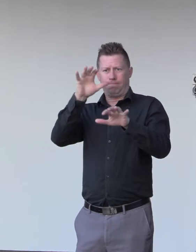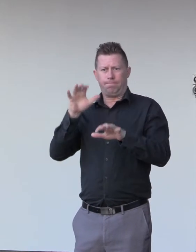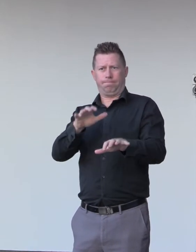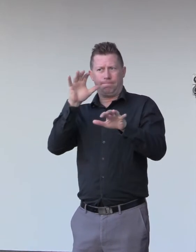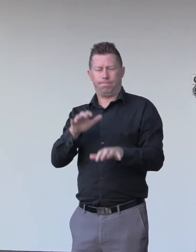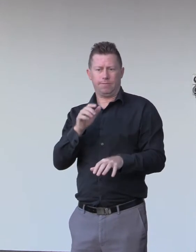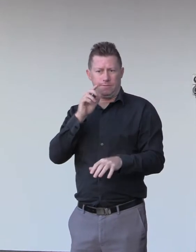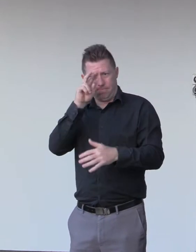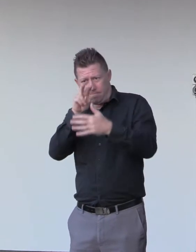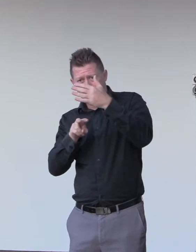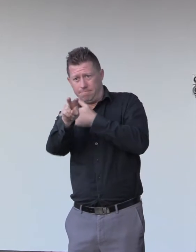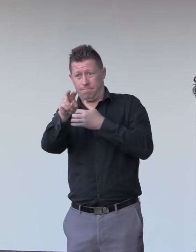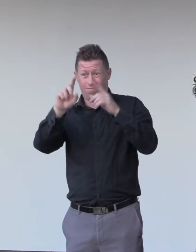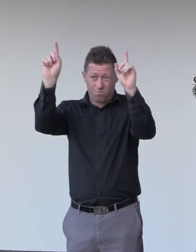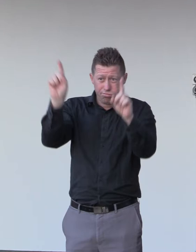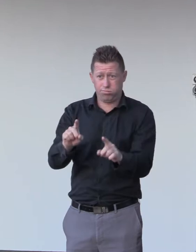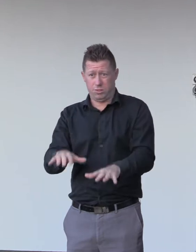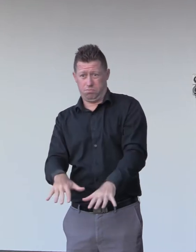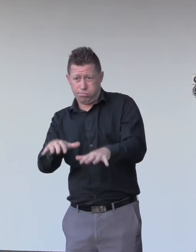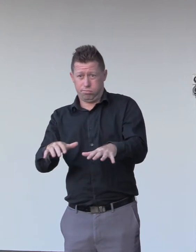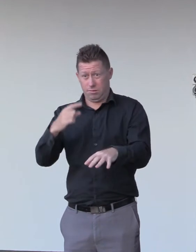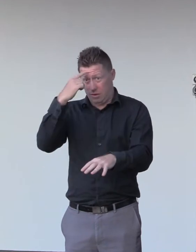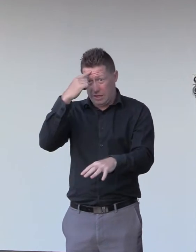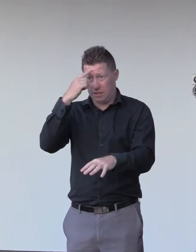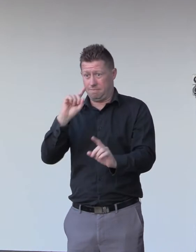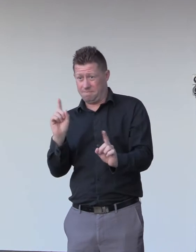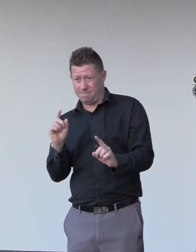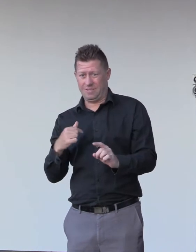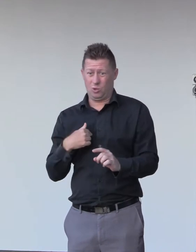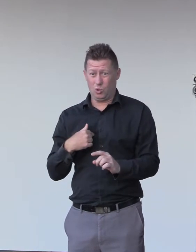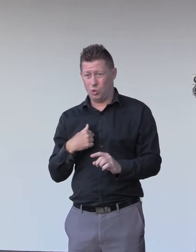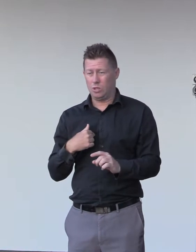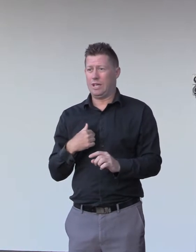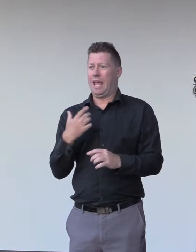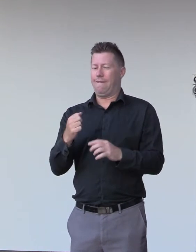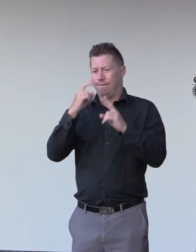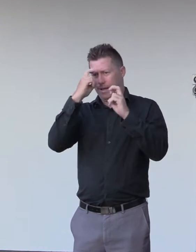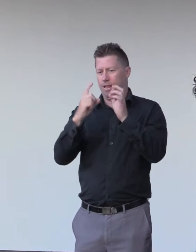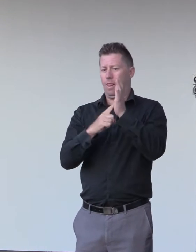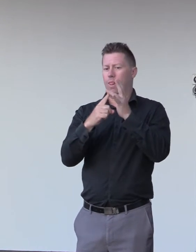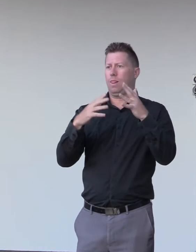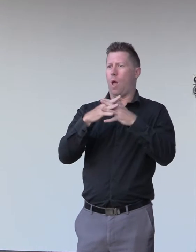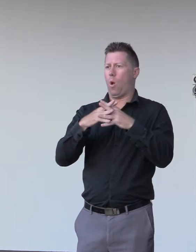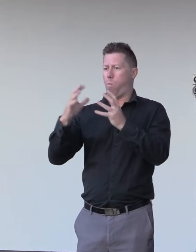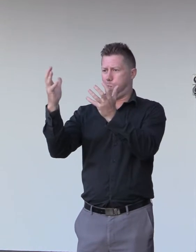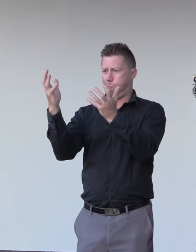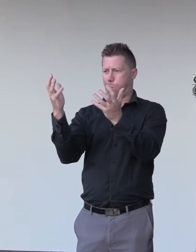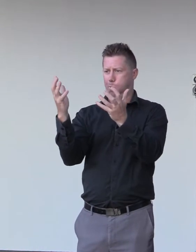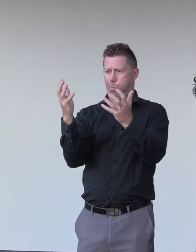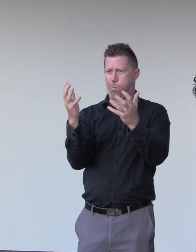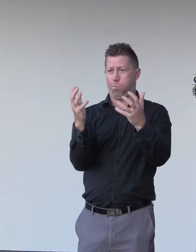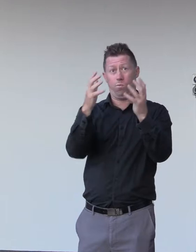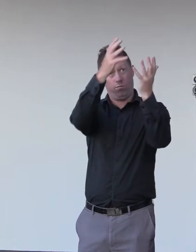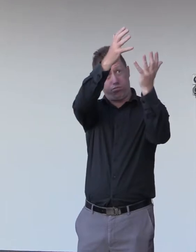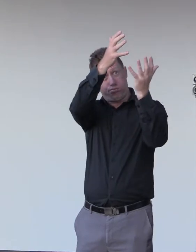Bureau's models on thunderstorm and anticipated rain as a deep low pushes across the northwest of the state and